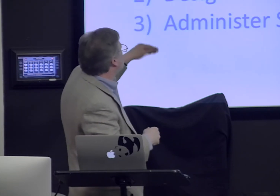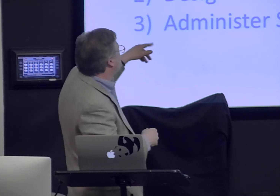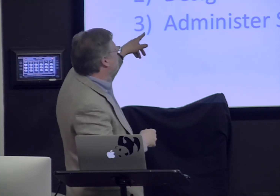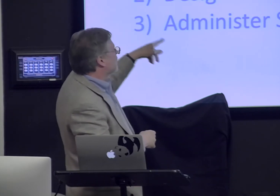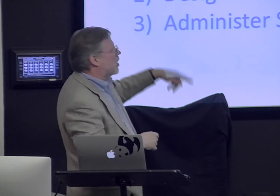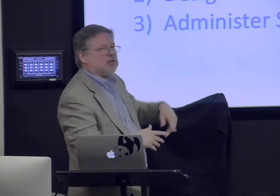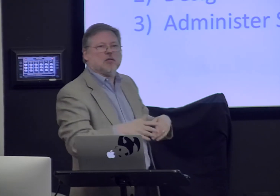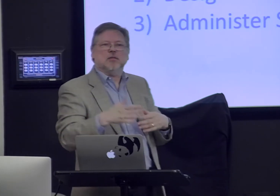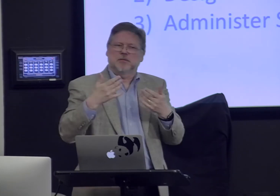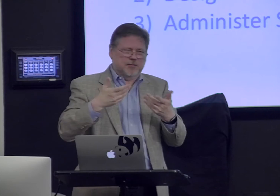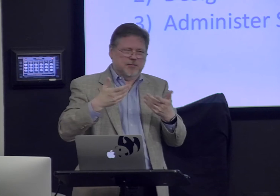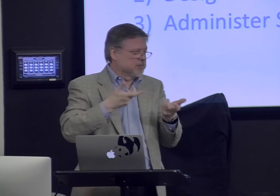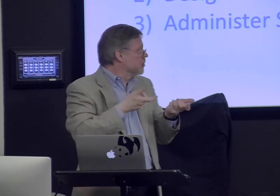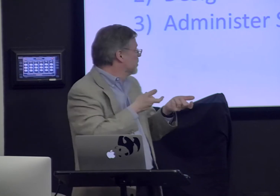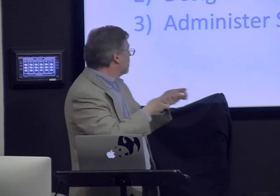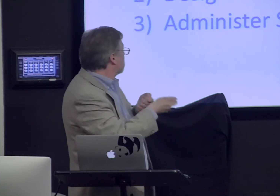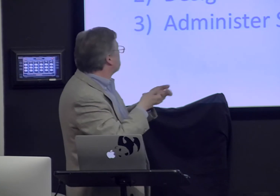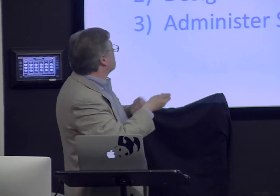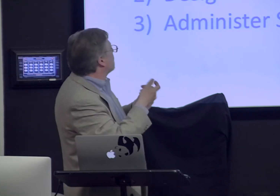So we can choose one place